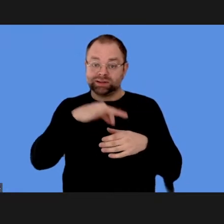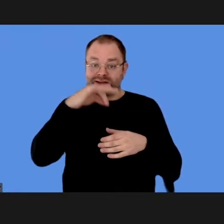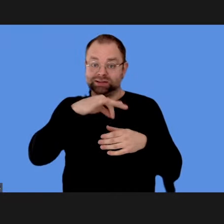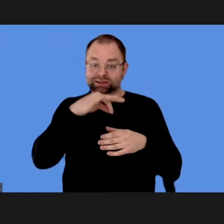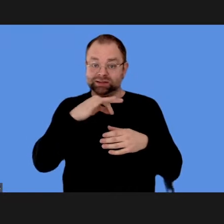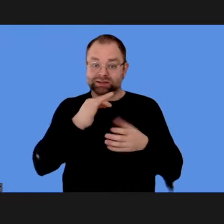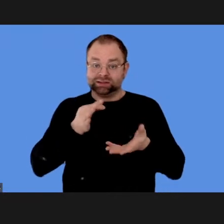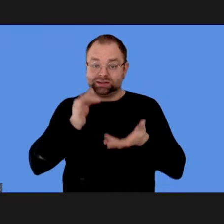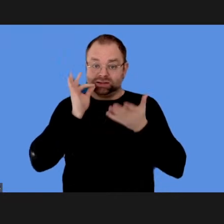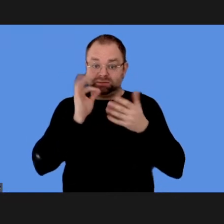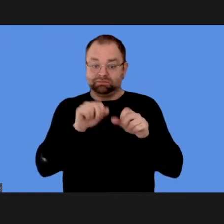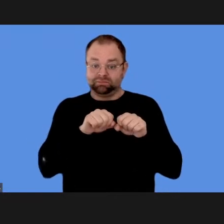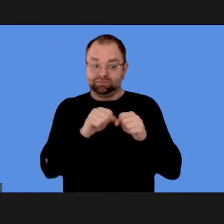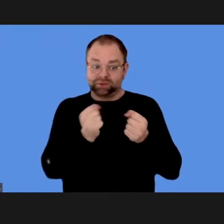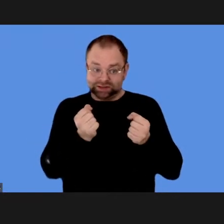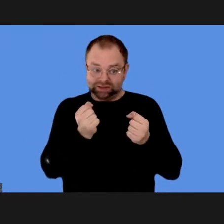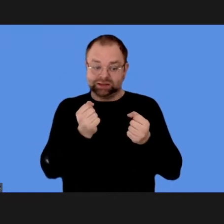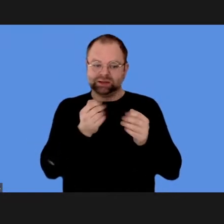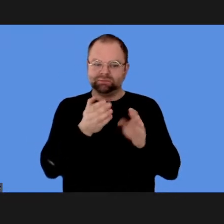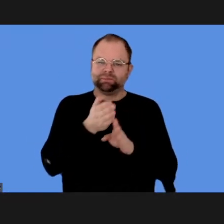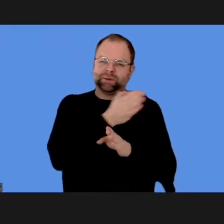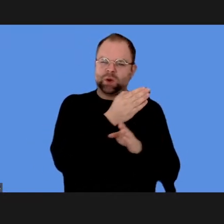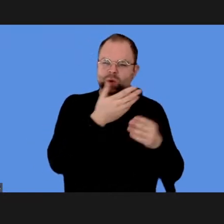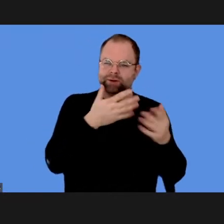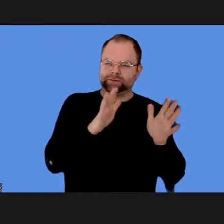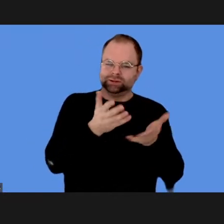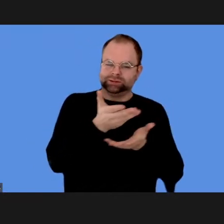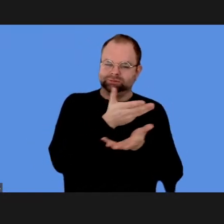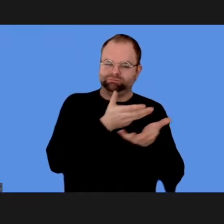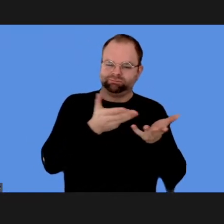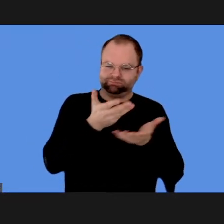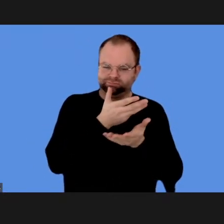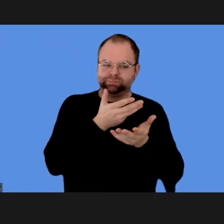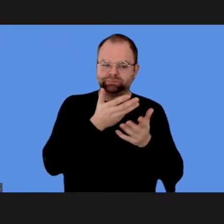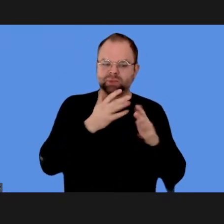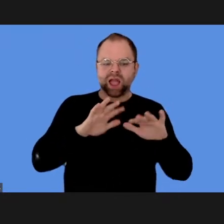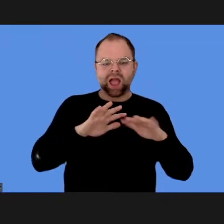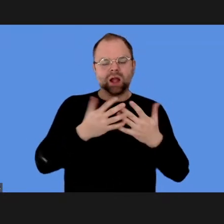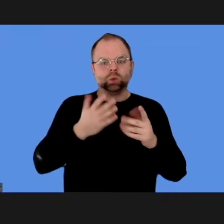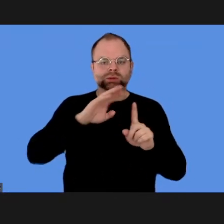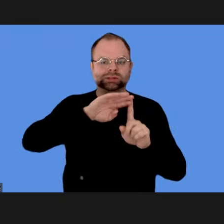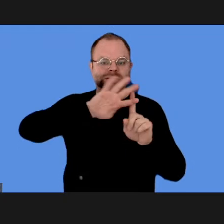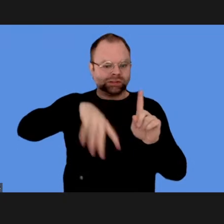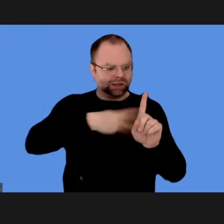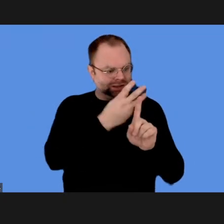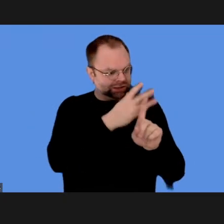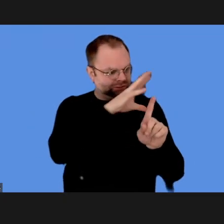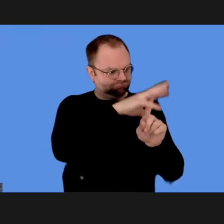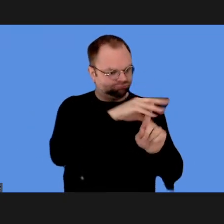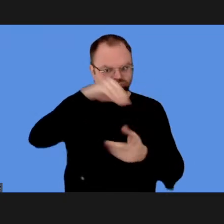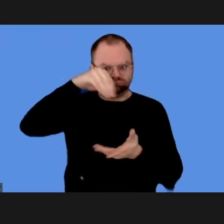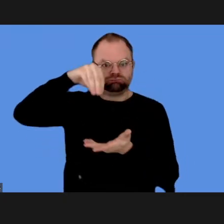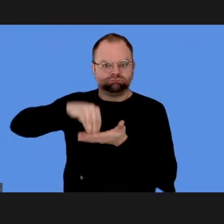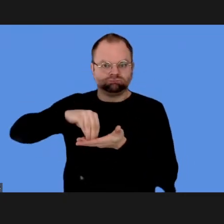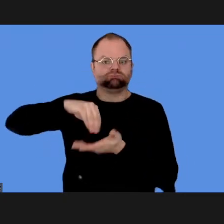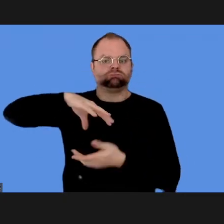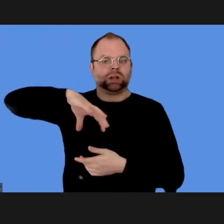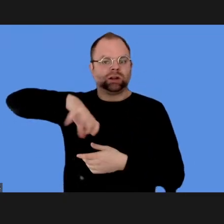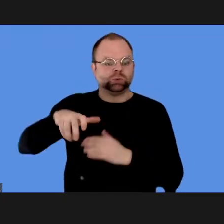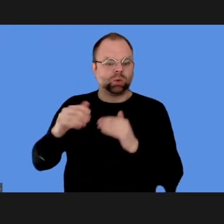level. So this makes it really, interesting to put the context in the framework